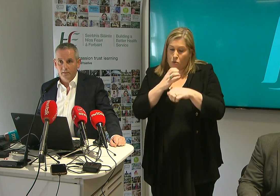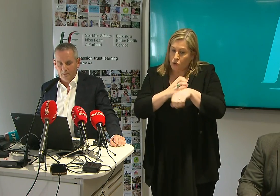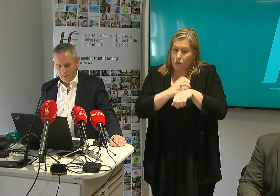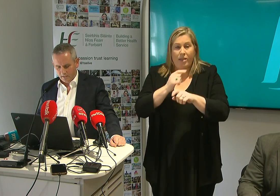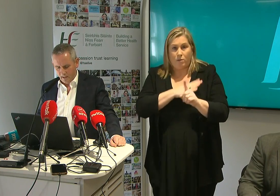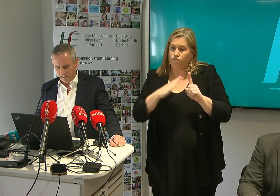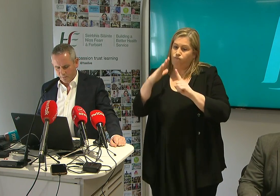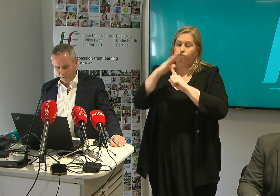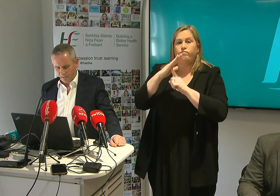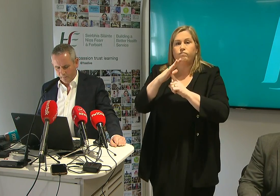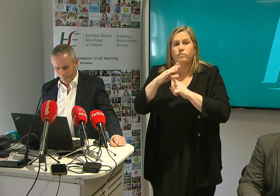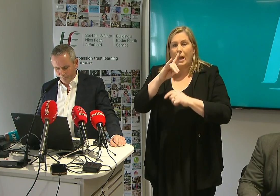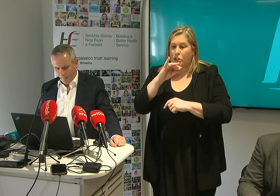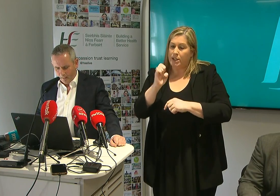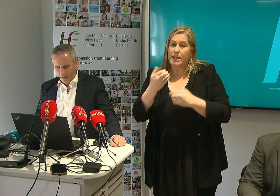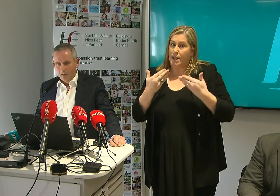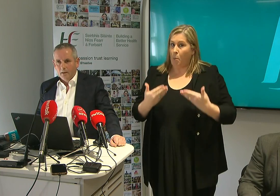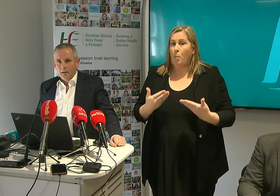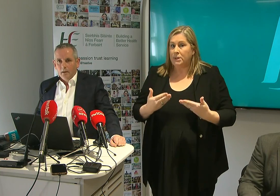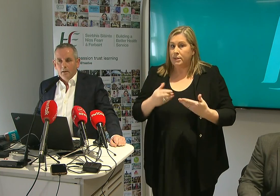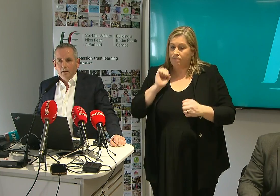priority for the HSE at this point in time.